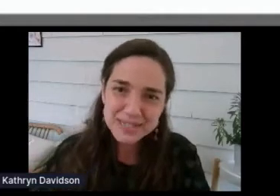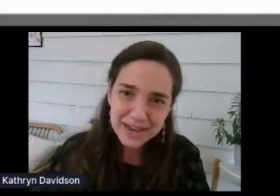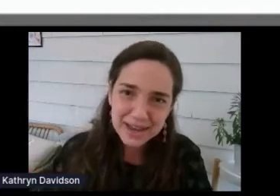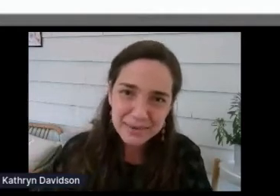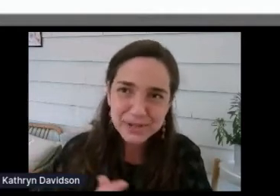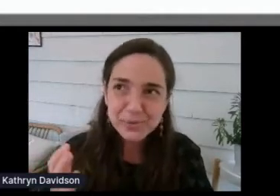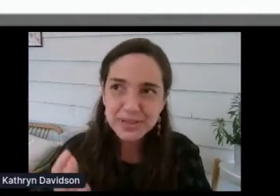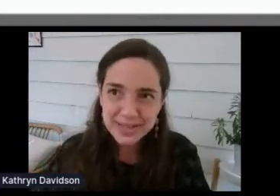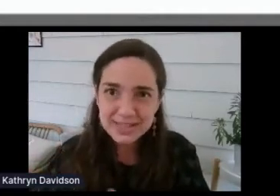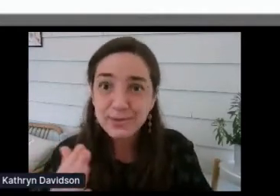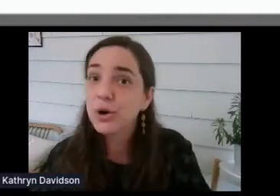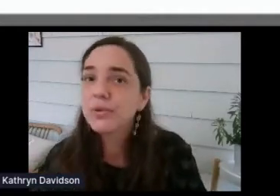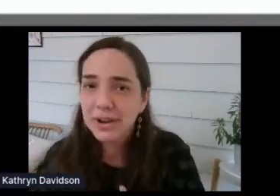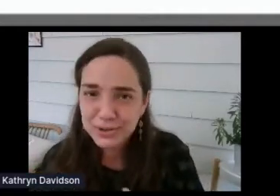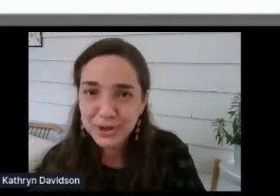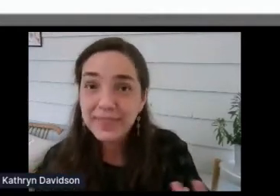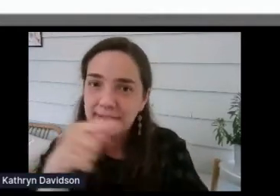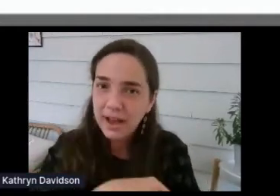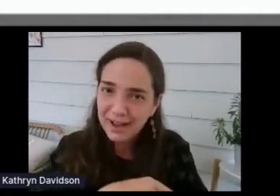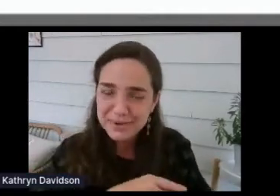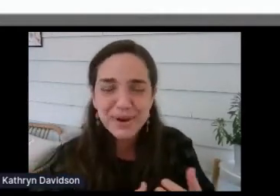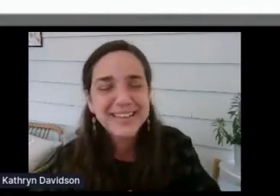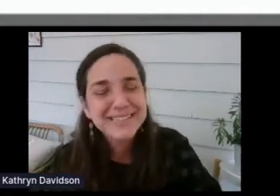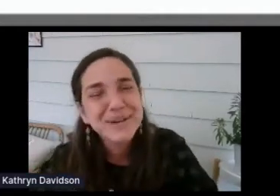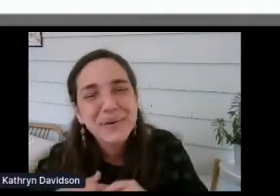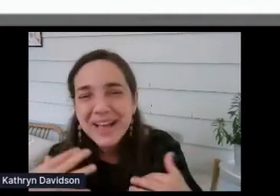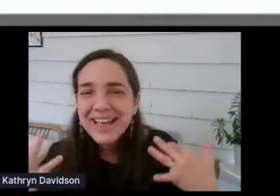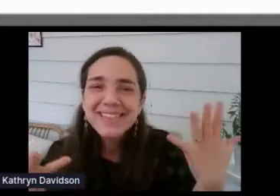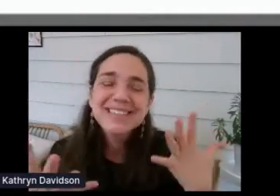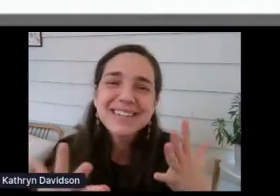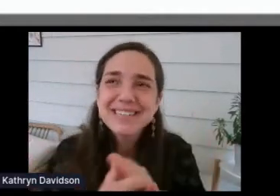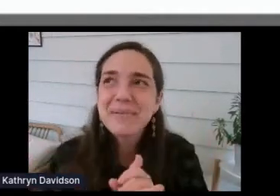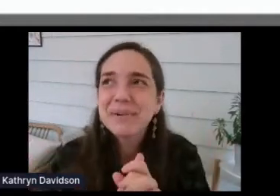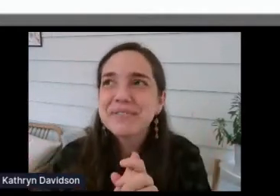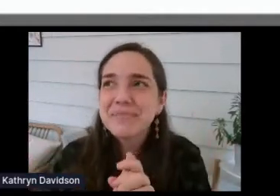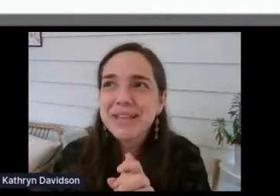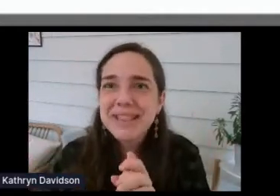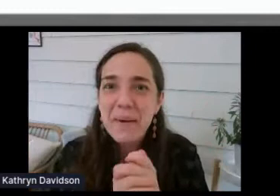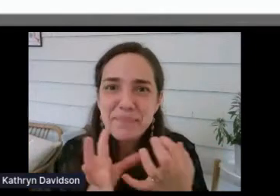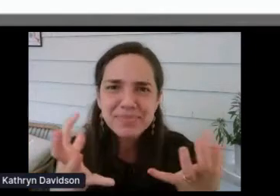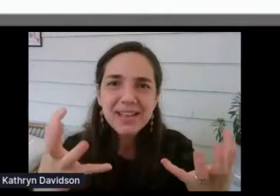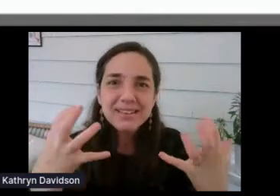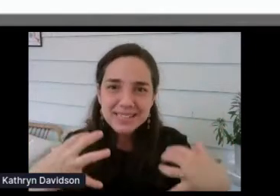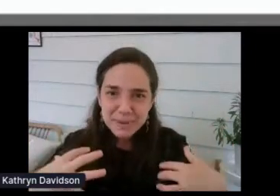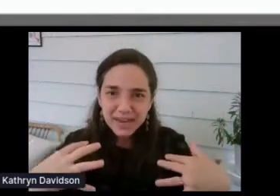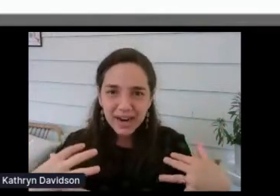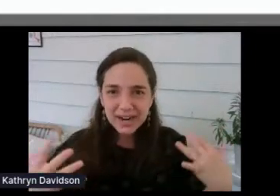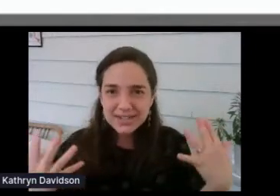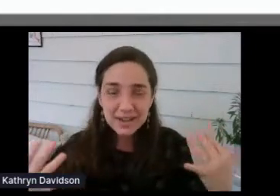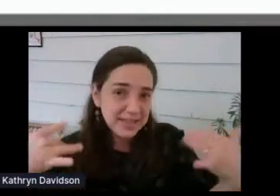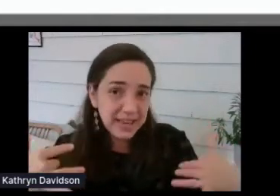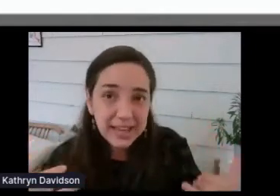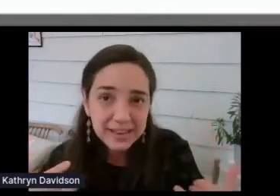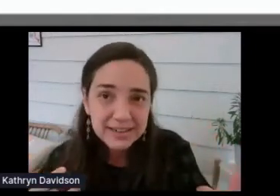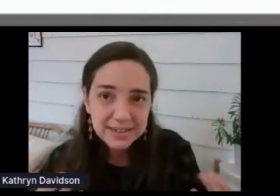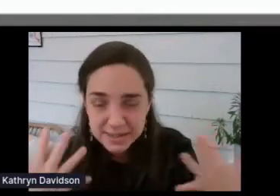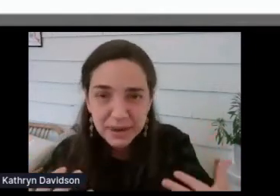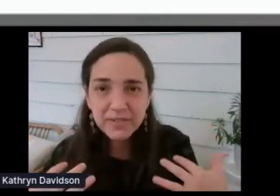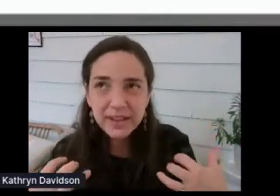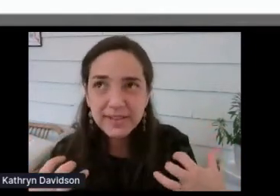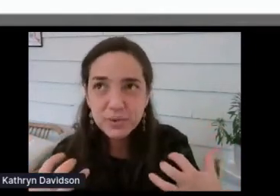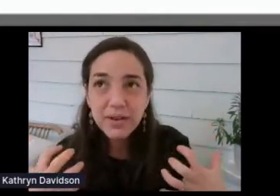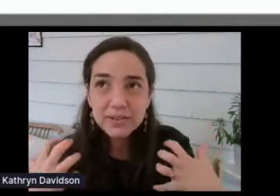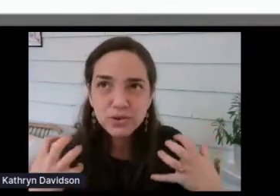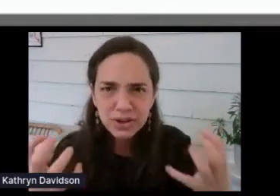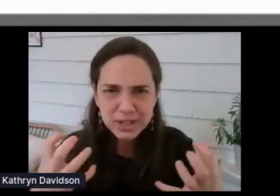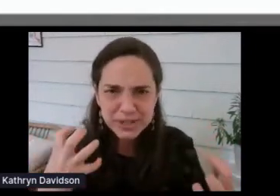that there was a time at which you were the size of your own nostril at that time, right? So that's an example of something that speakers of, say, English, speaker